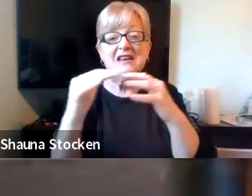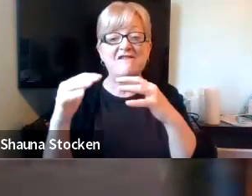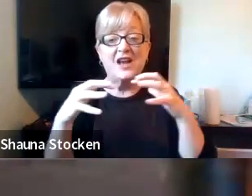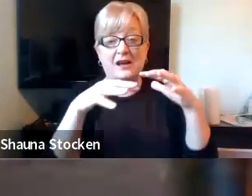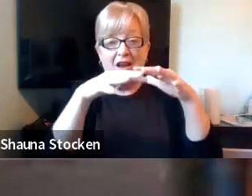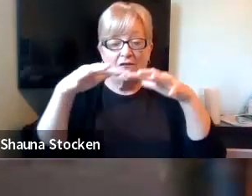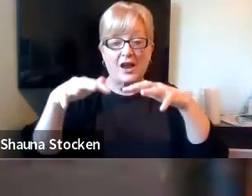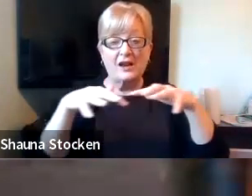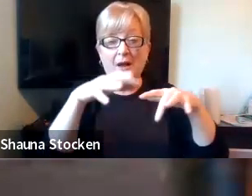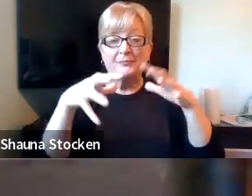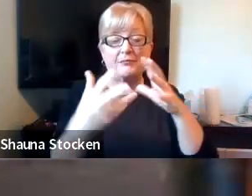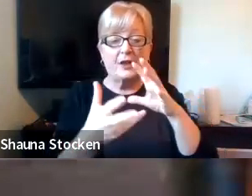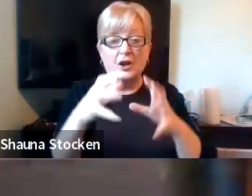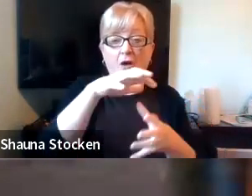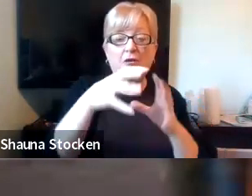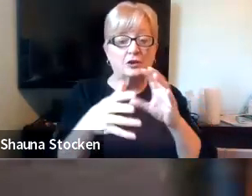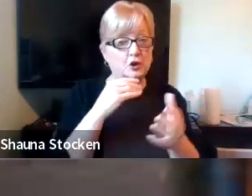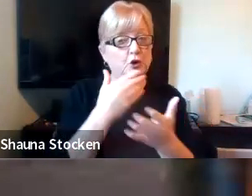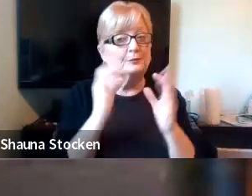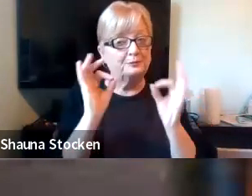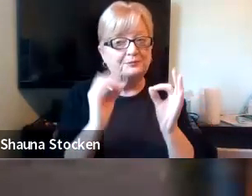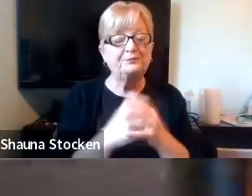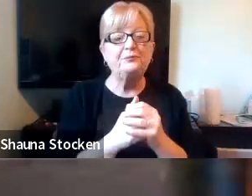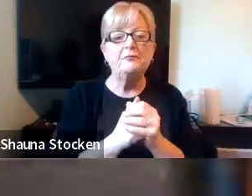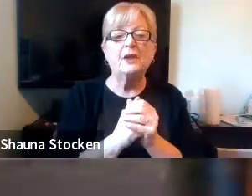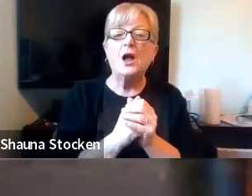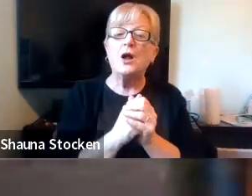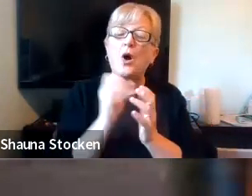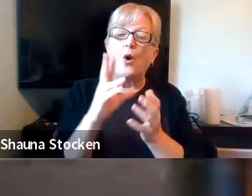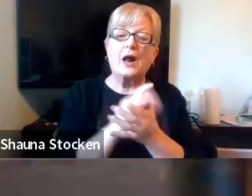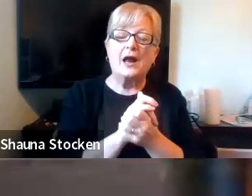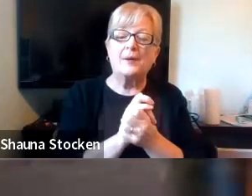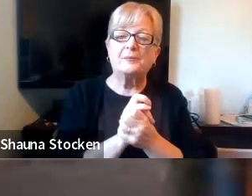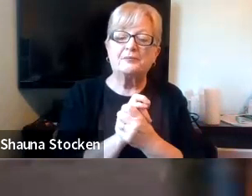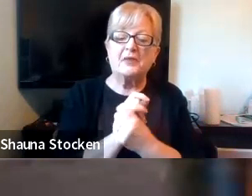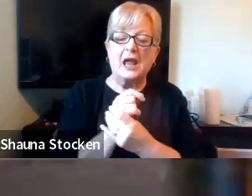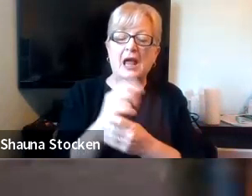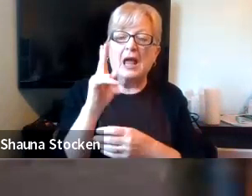That's Super. And everything Erin, for that before we slide. move on, I forgot to mention,